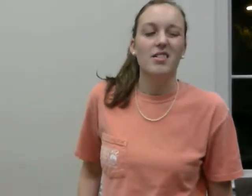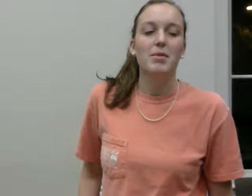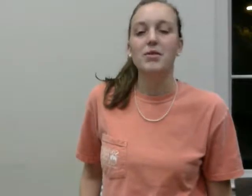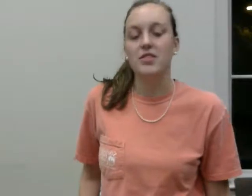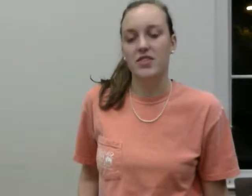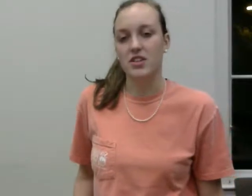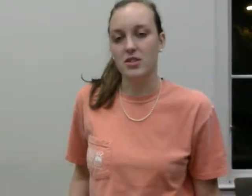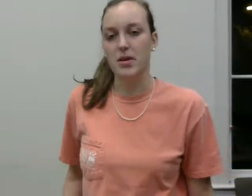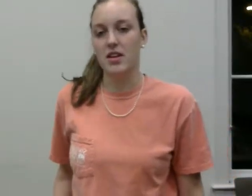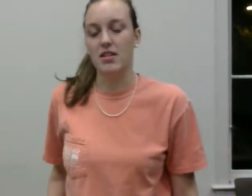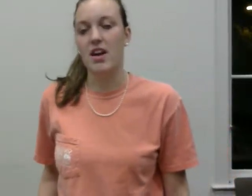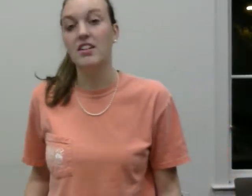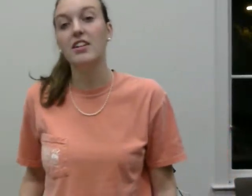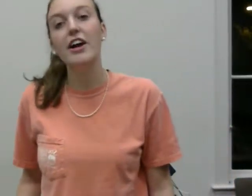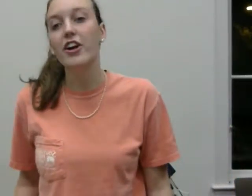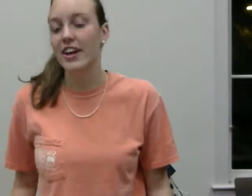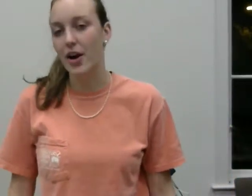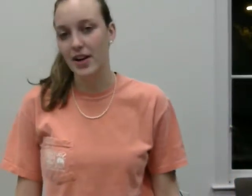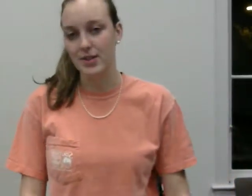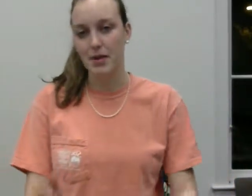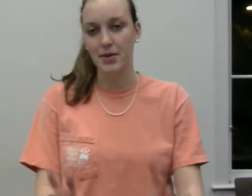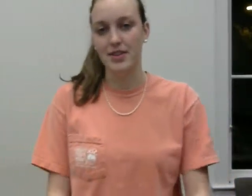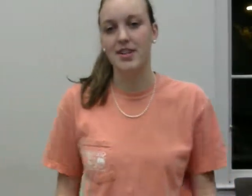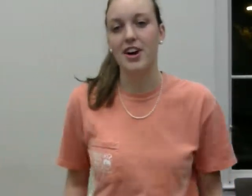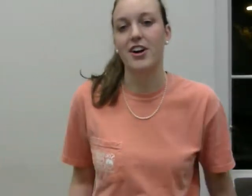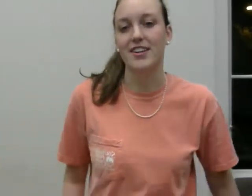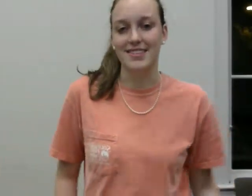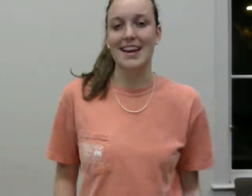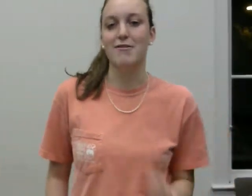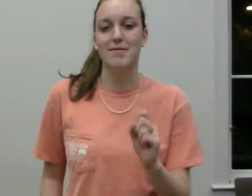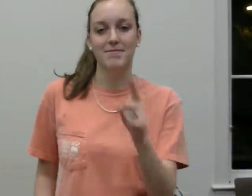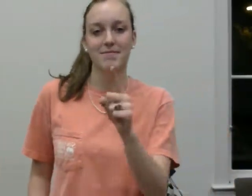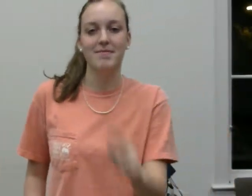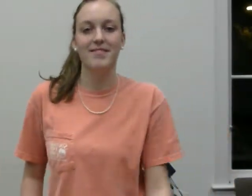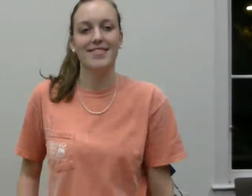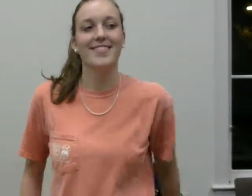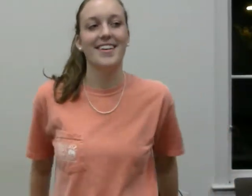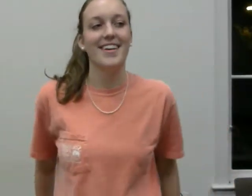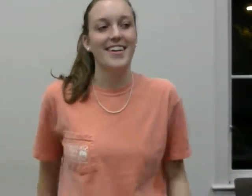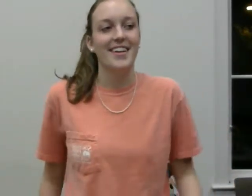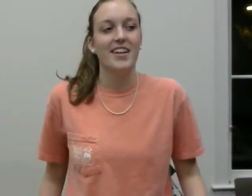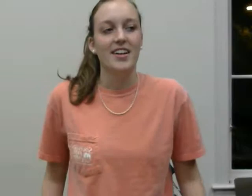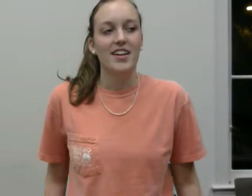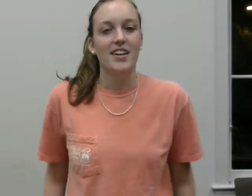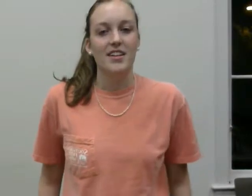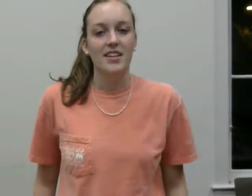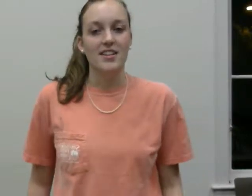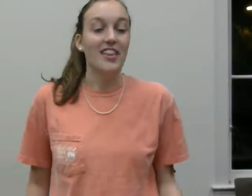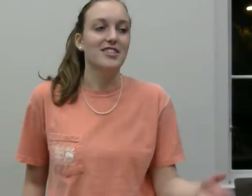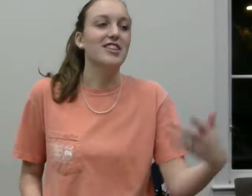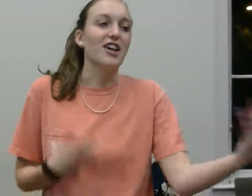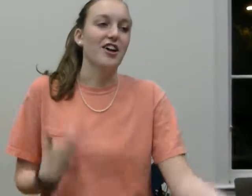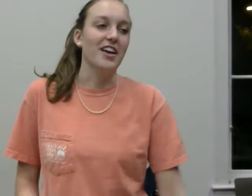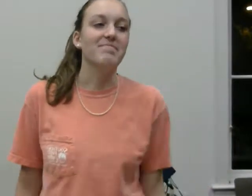Mine was finger spelling. And clarity, that's what mine was. Clarity, Steve. And not being loosey-goosey. Yeah, that's the clarity.